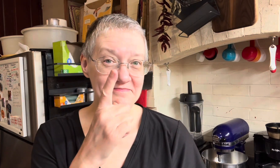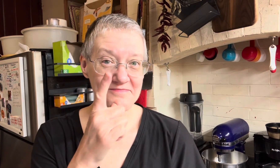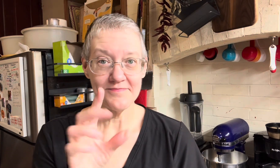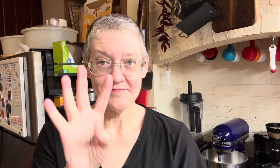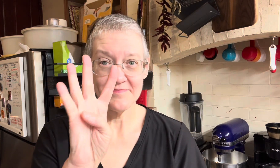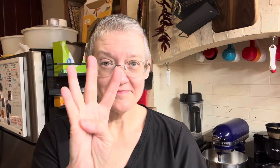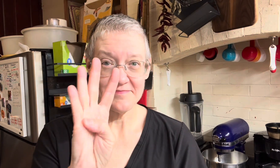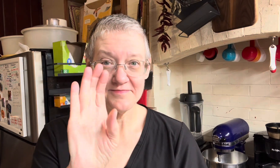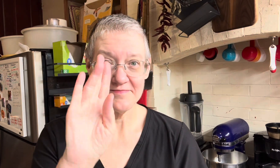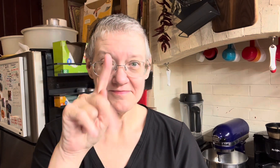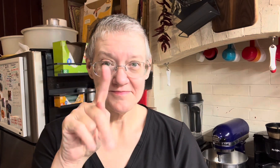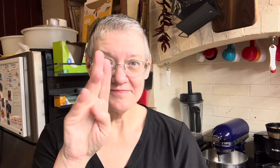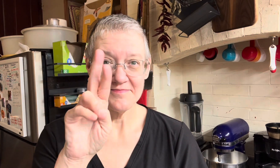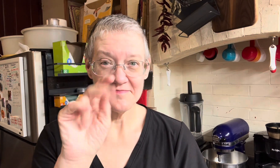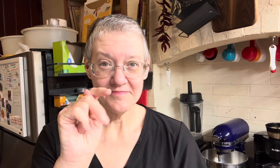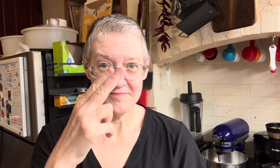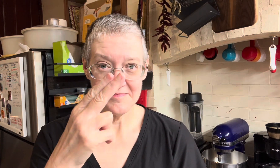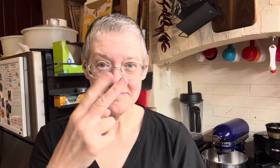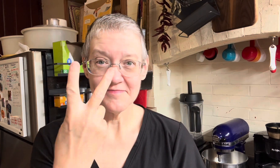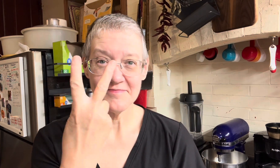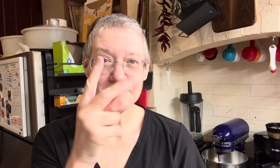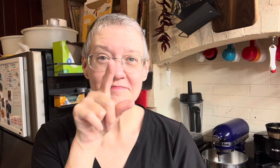Wednesday's lunch, 4 cups of broth with